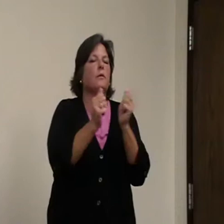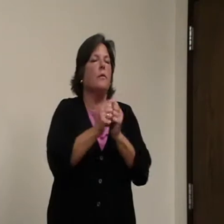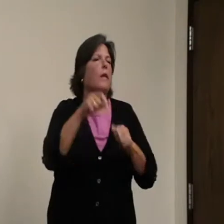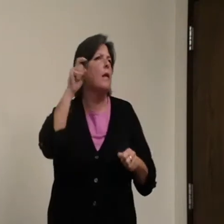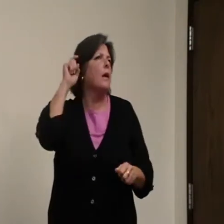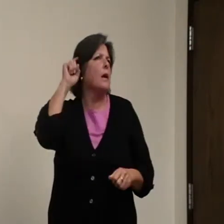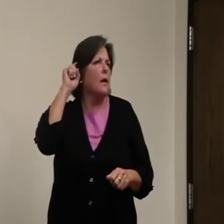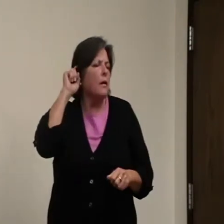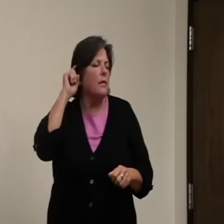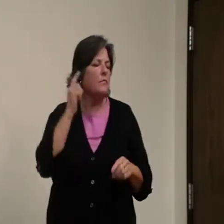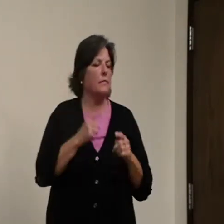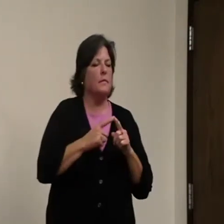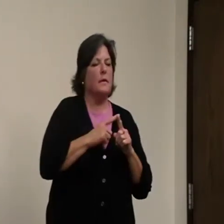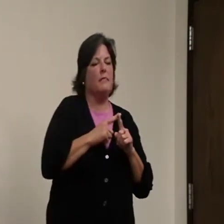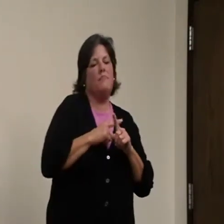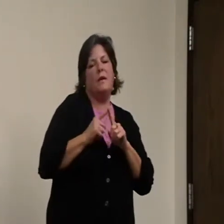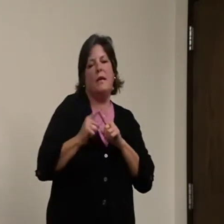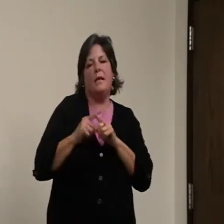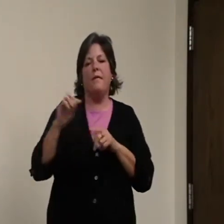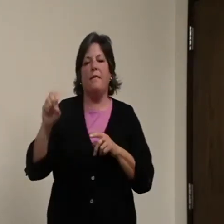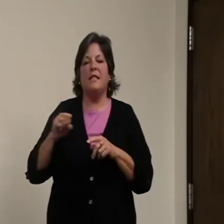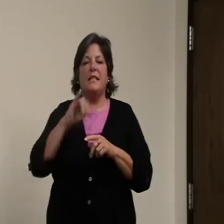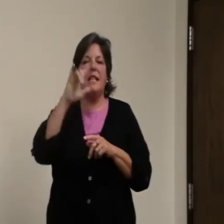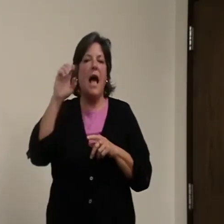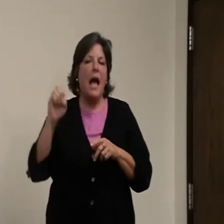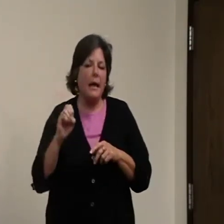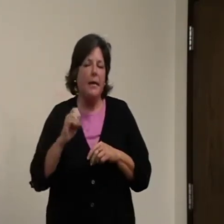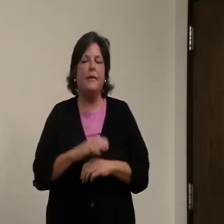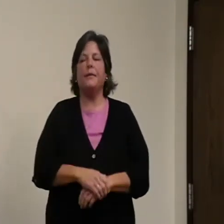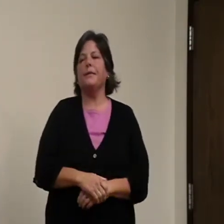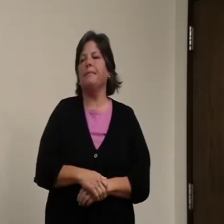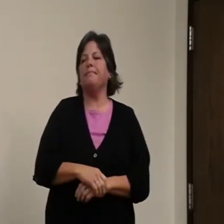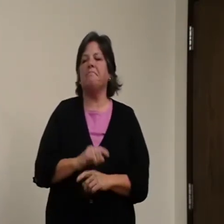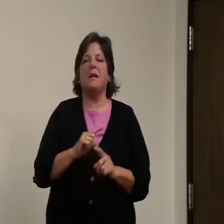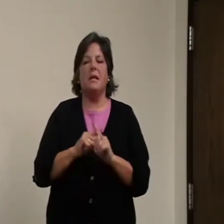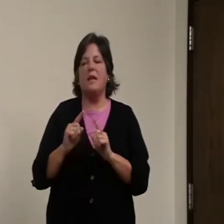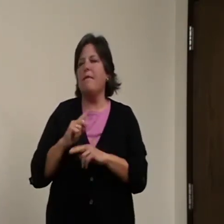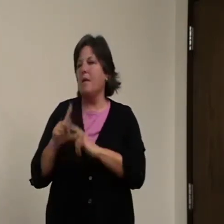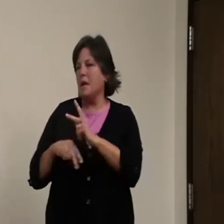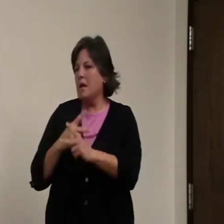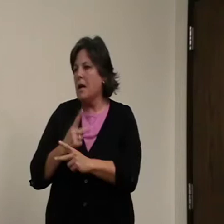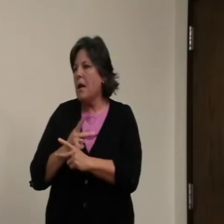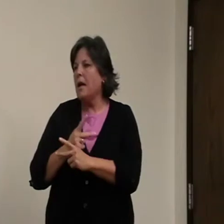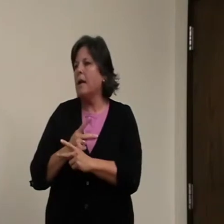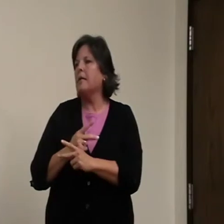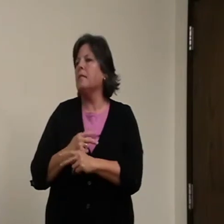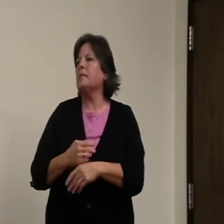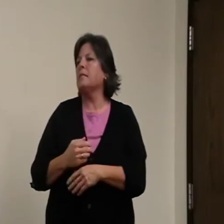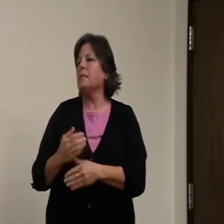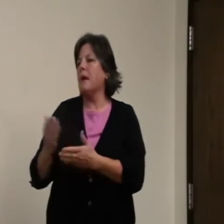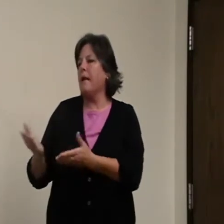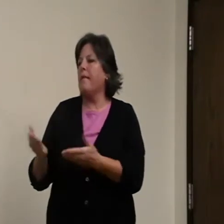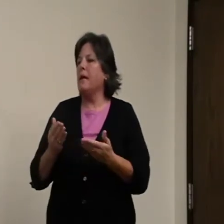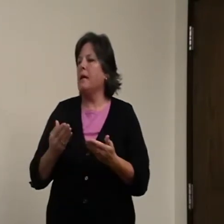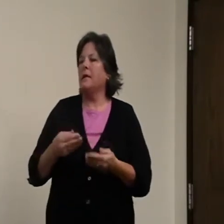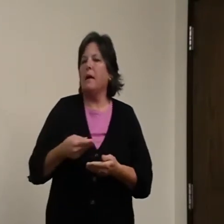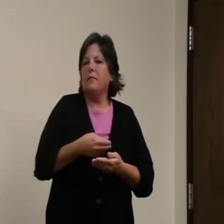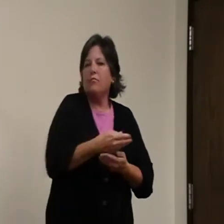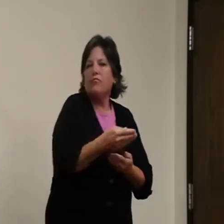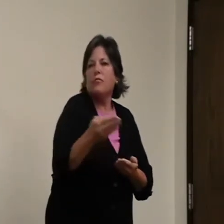different styles of hearing aids. I do have some to send around so you can take a look. I have a nice little box here that I